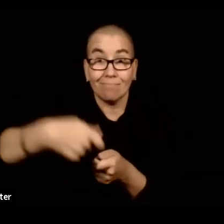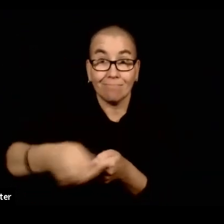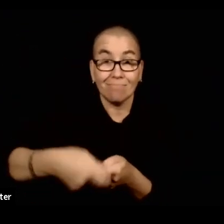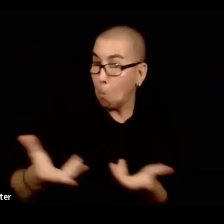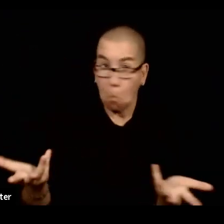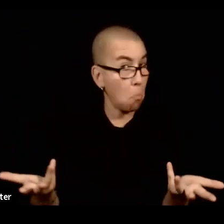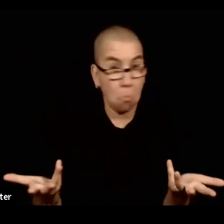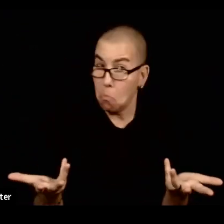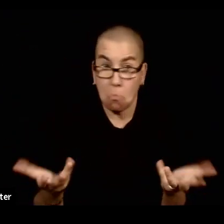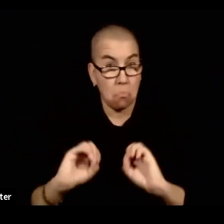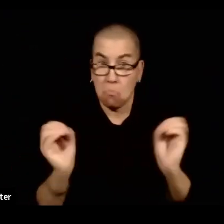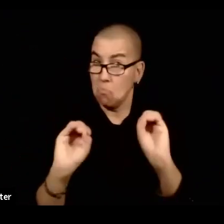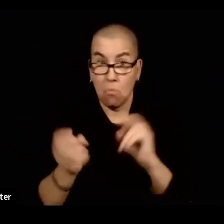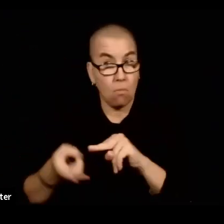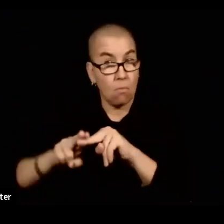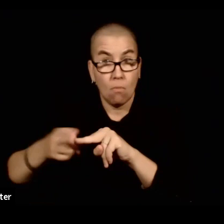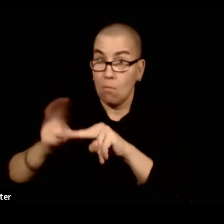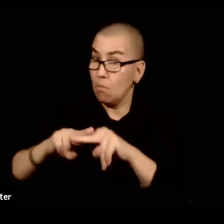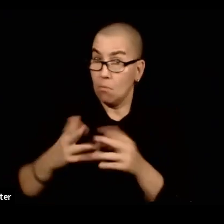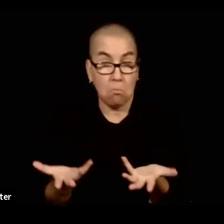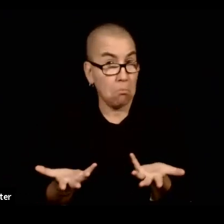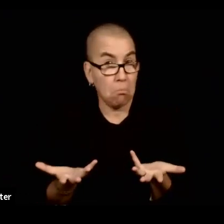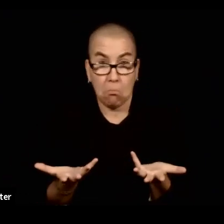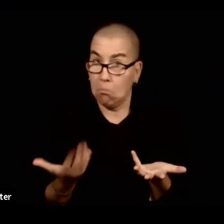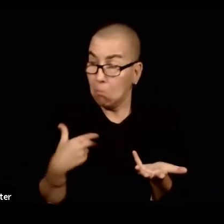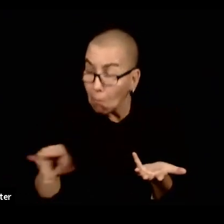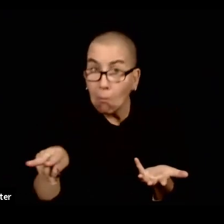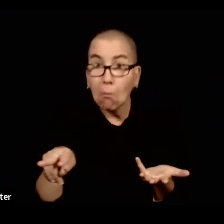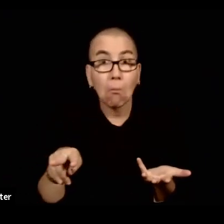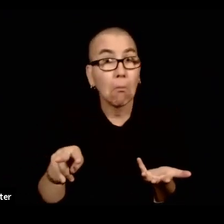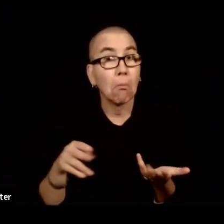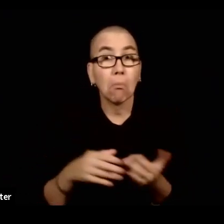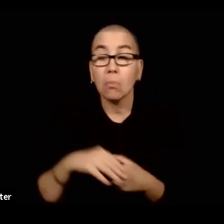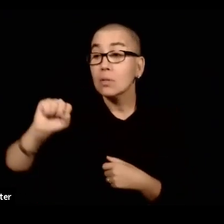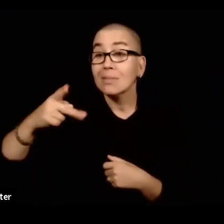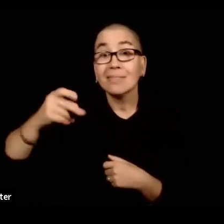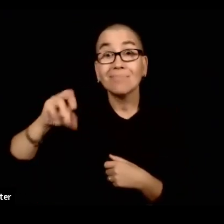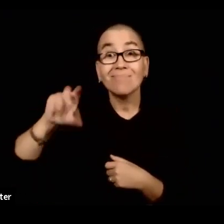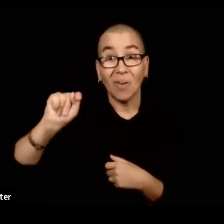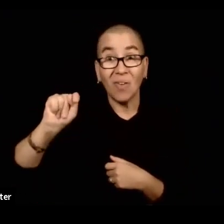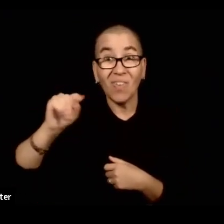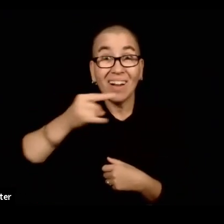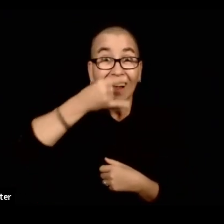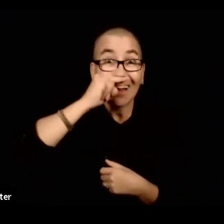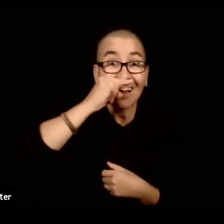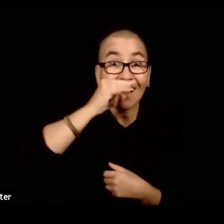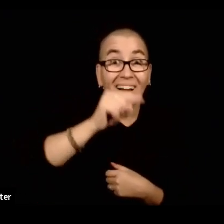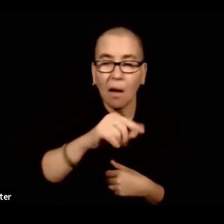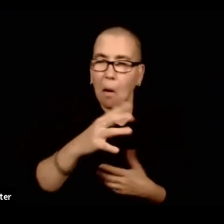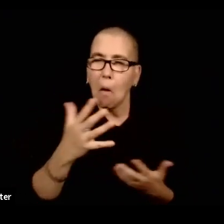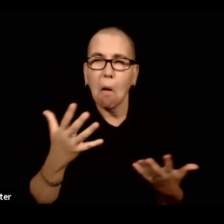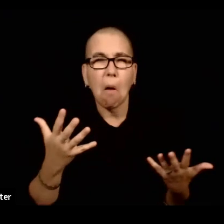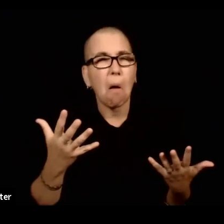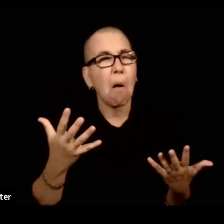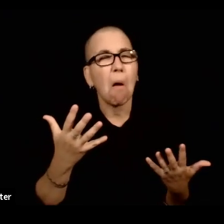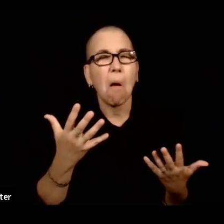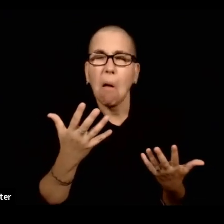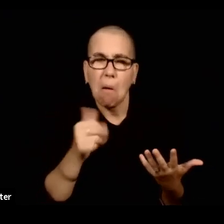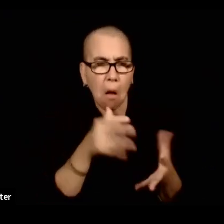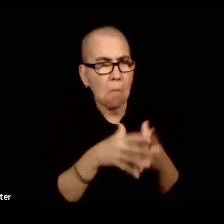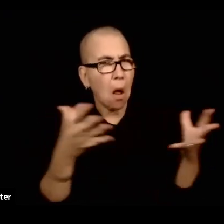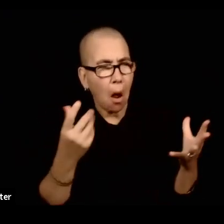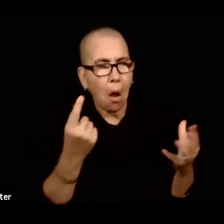tend to see is, an isolated case here or there, but really the majority or the bigger